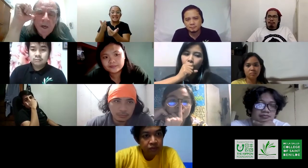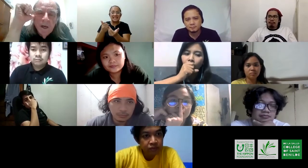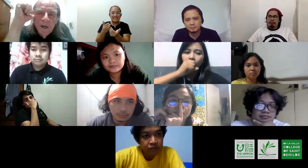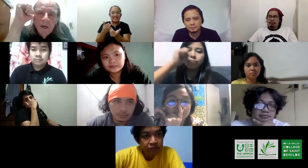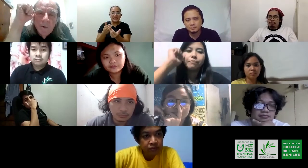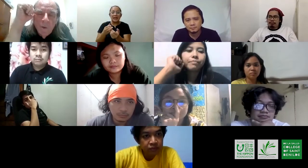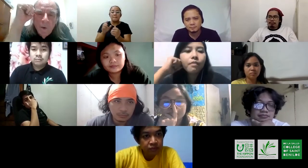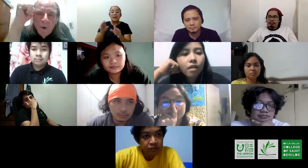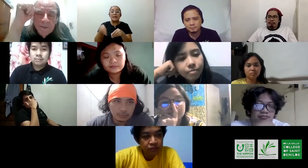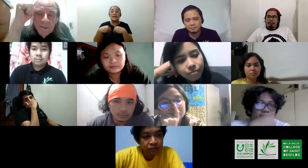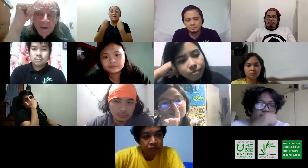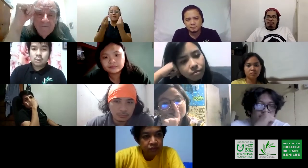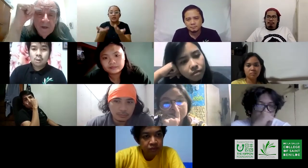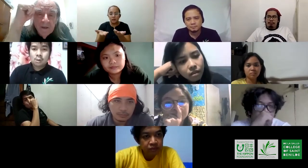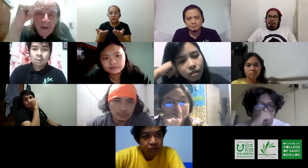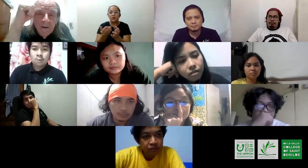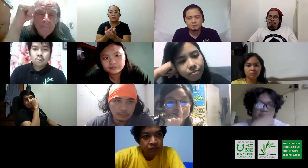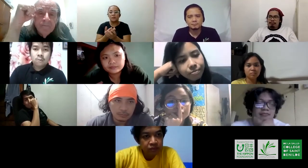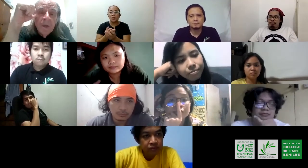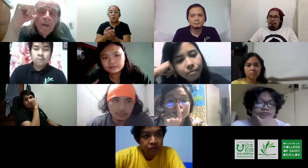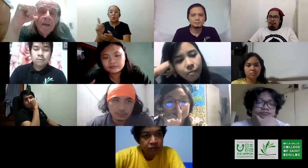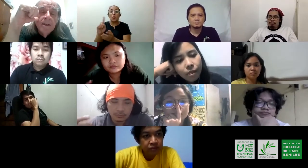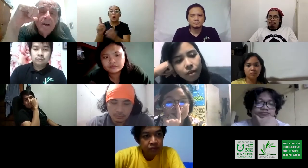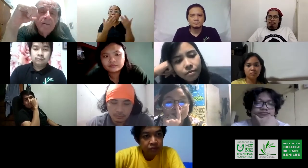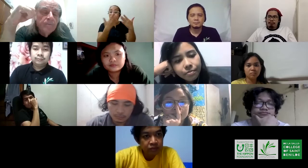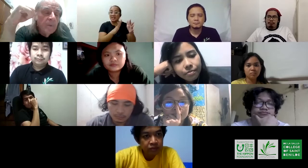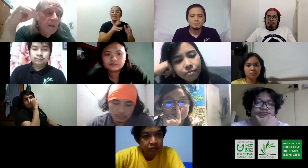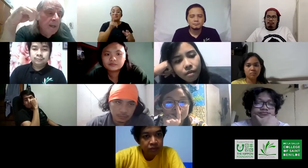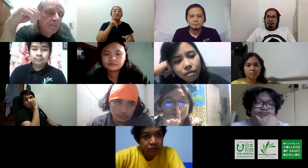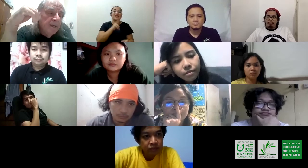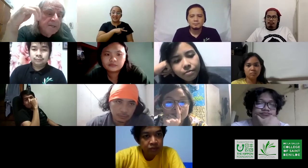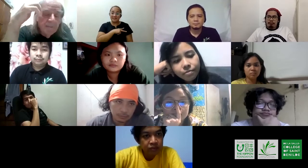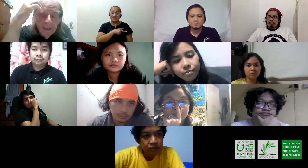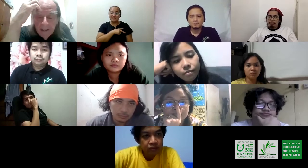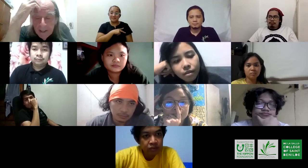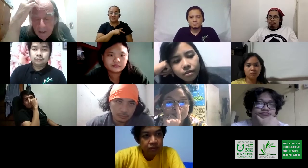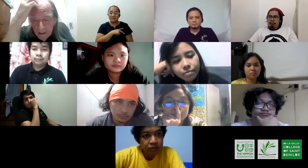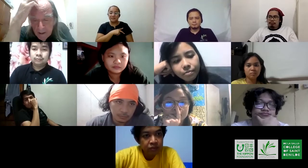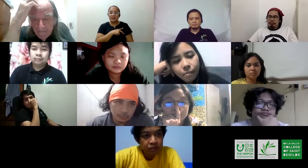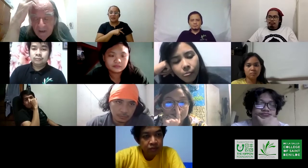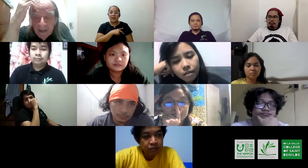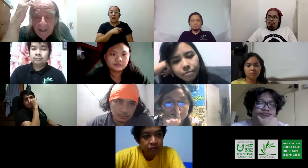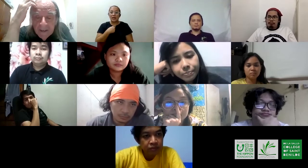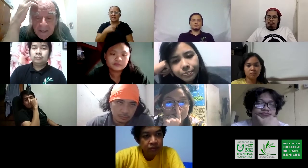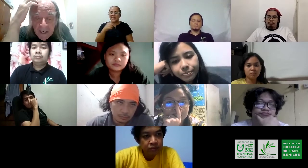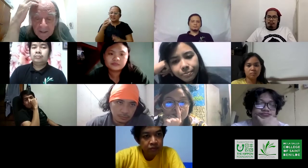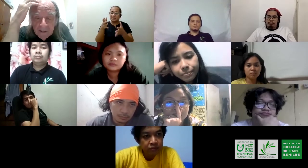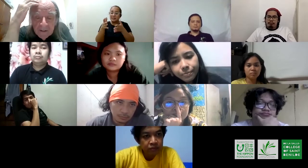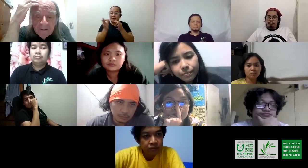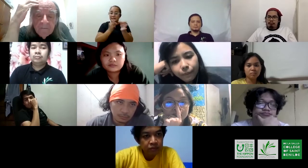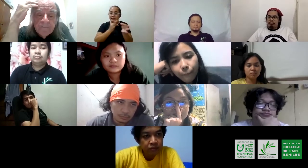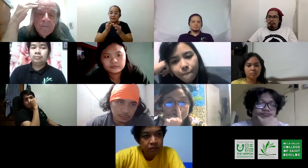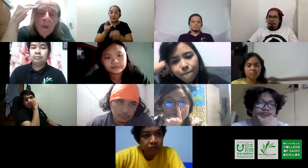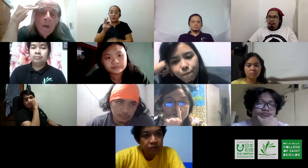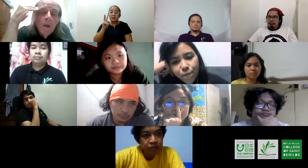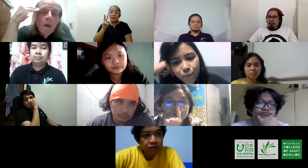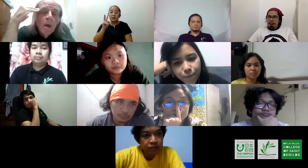you what was done in Vietnam. Now, let me explain that the Vietnamese